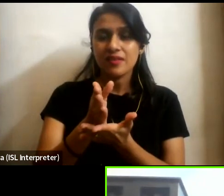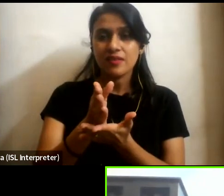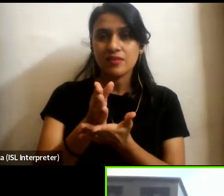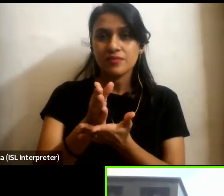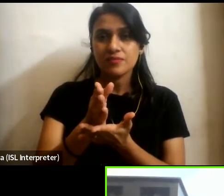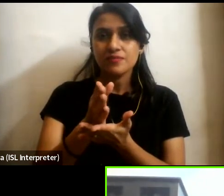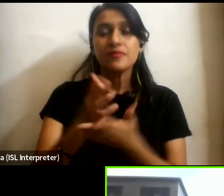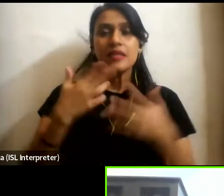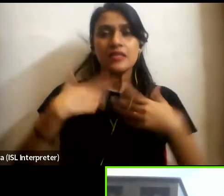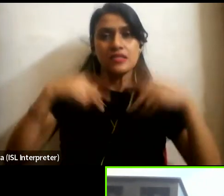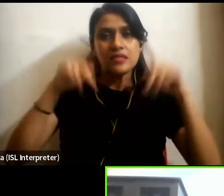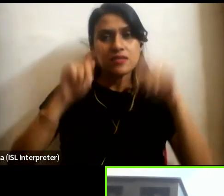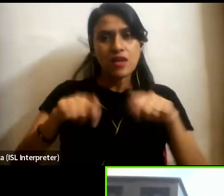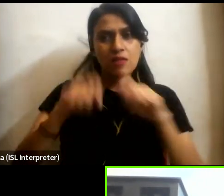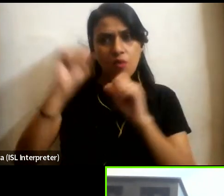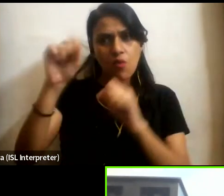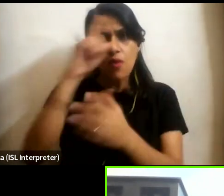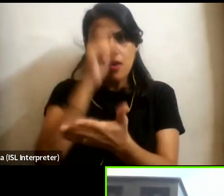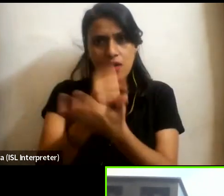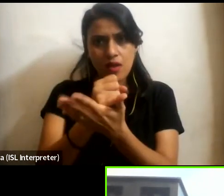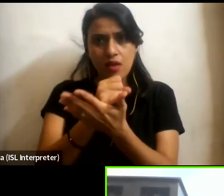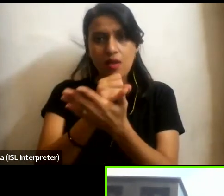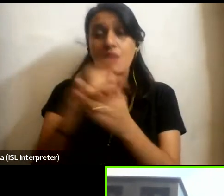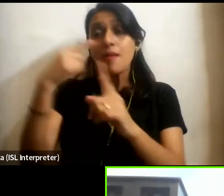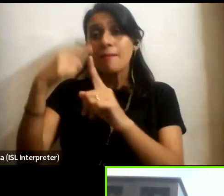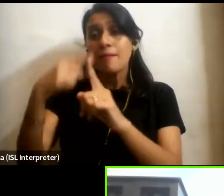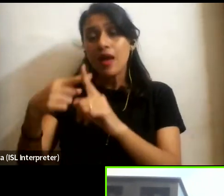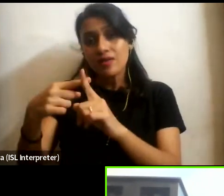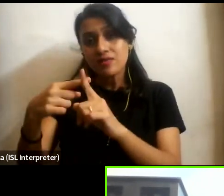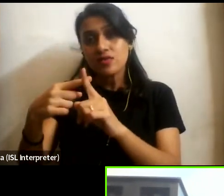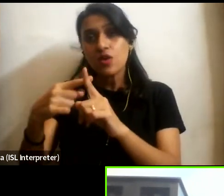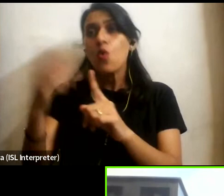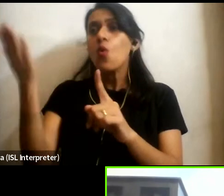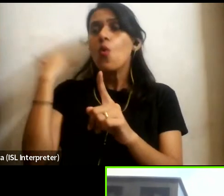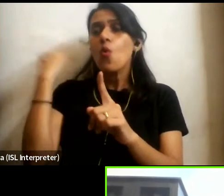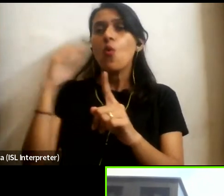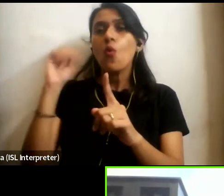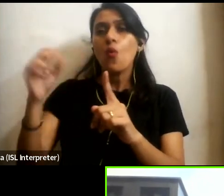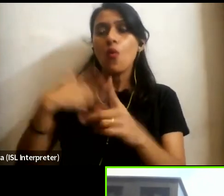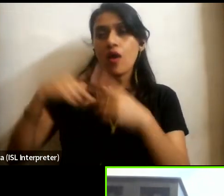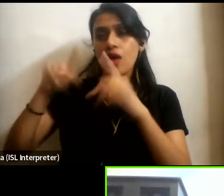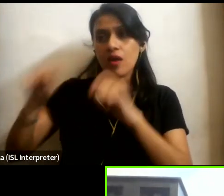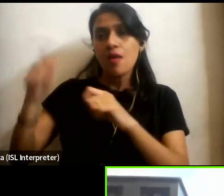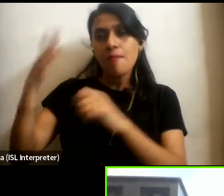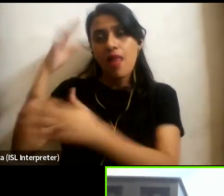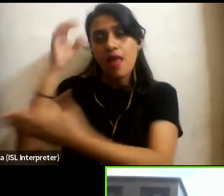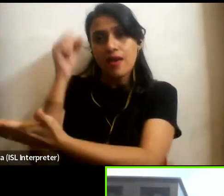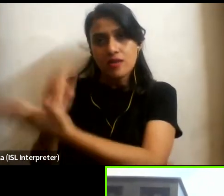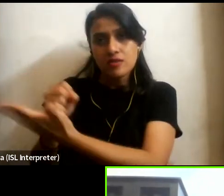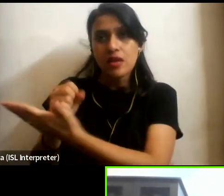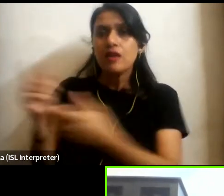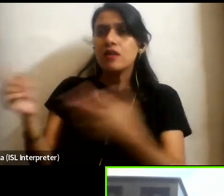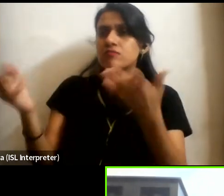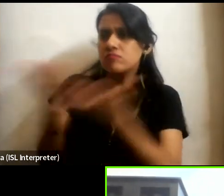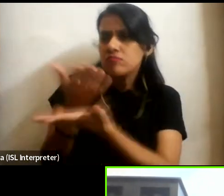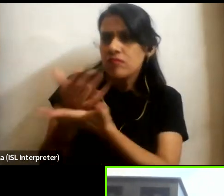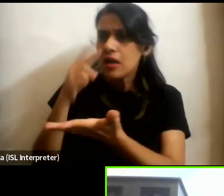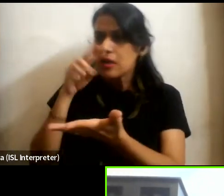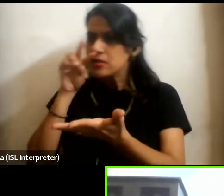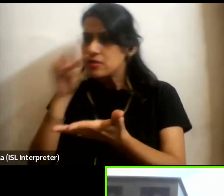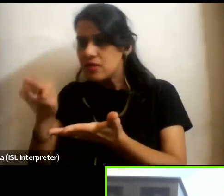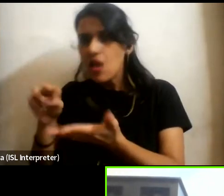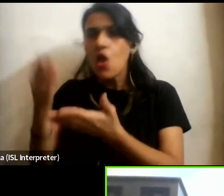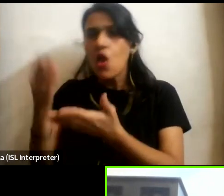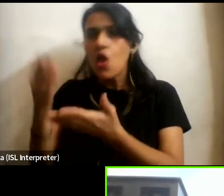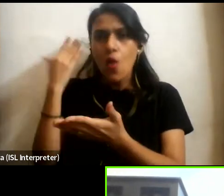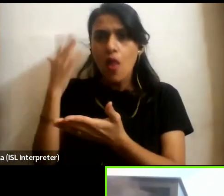condensing the judgments and then also scrutinizing those judgments so that they are more palatable, or at